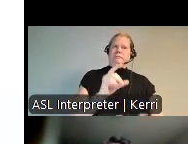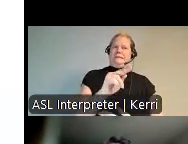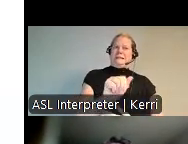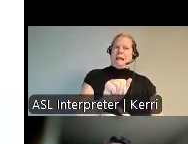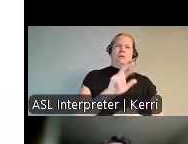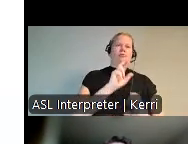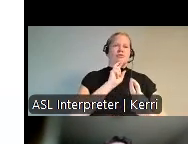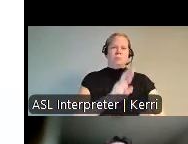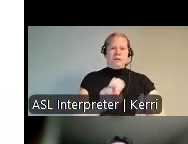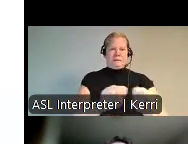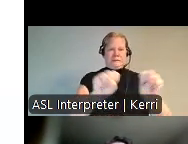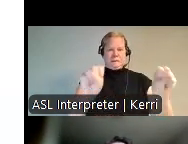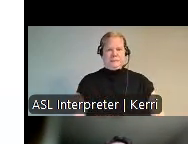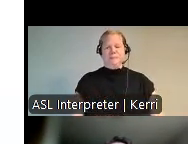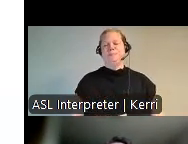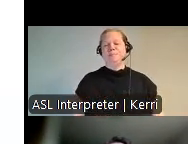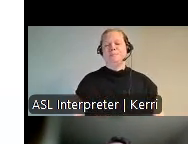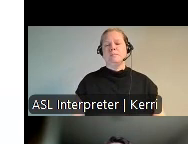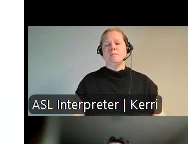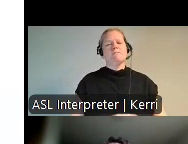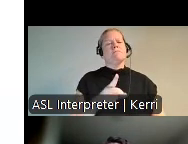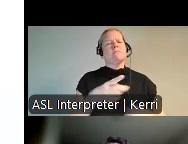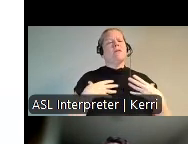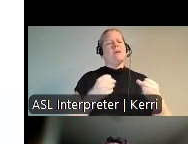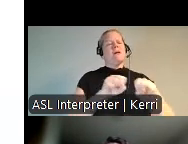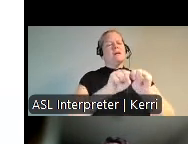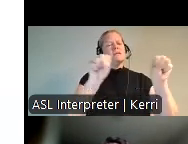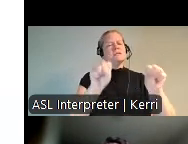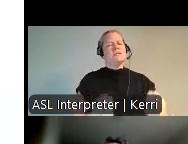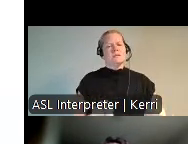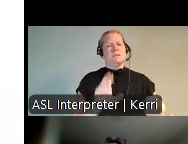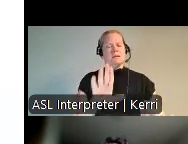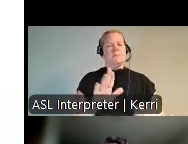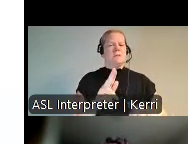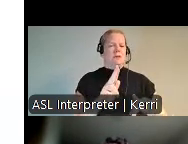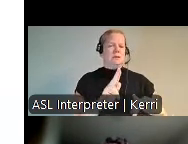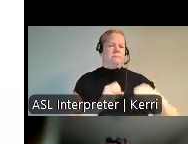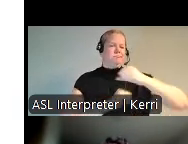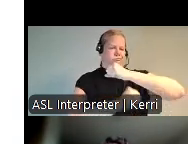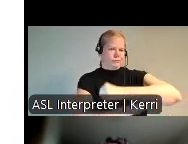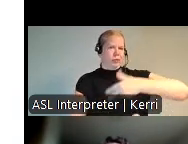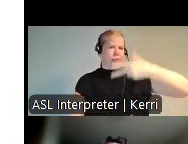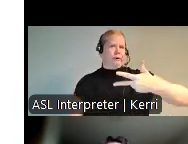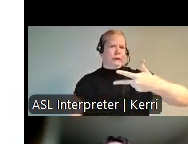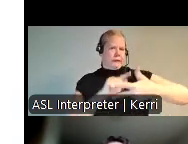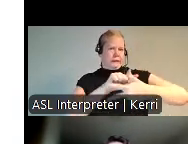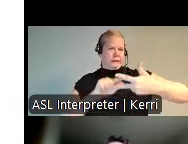response system. And this health system is built on three foundational